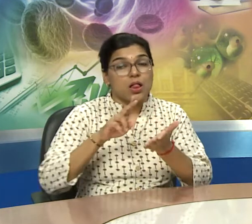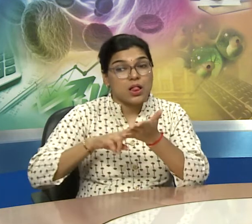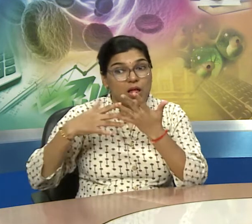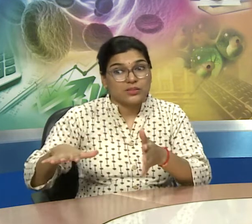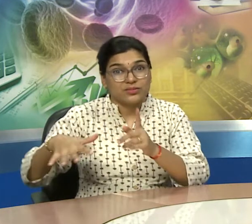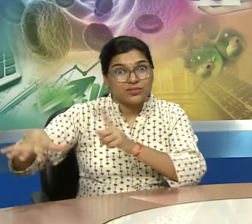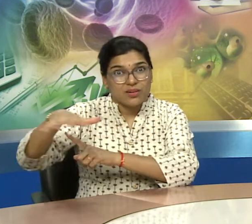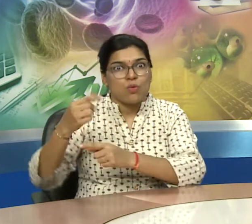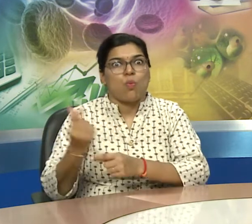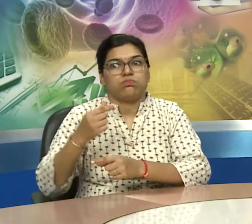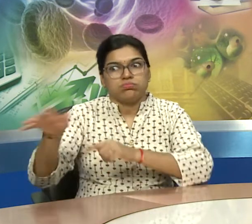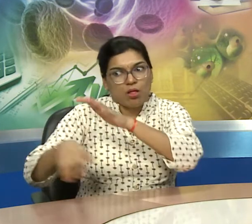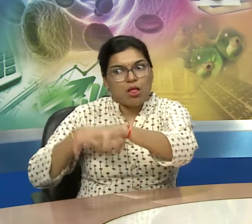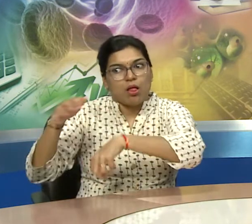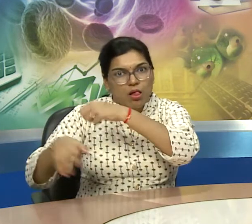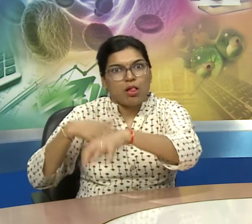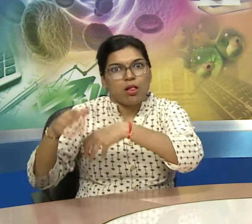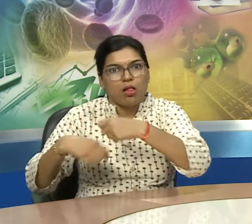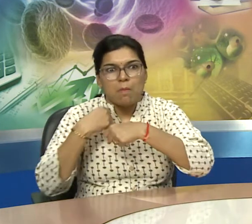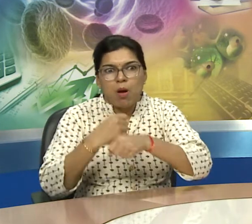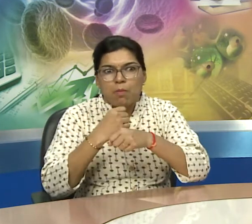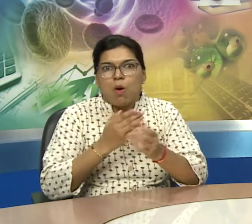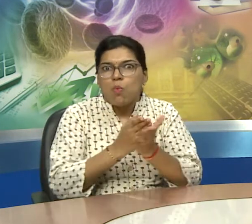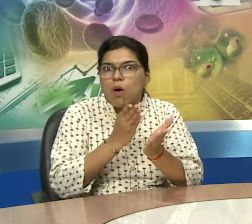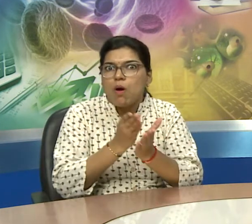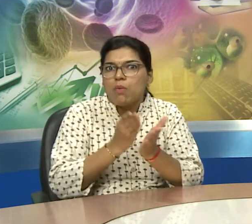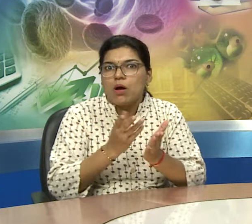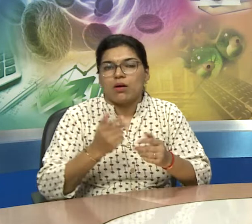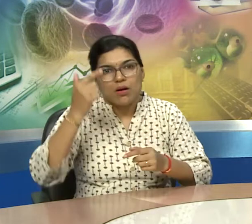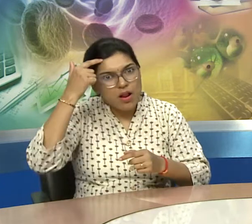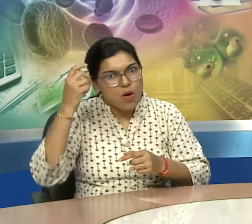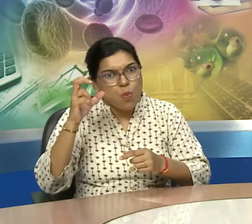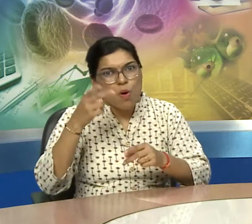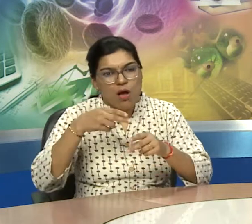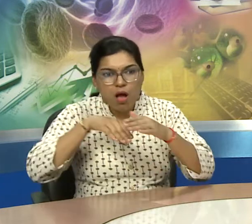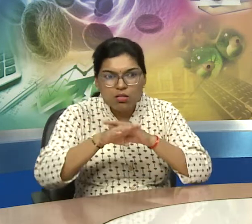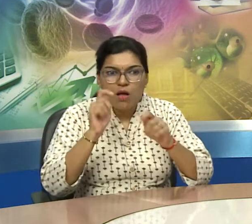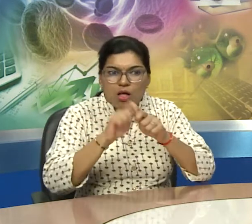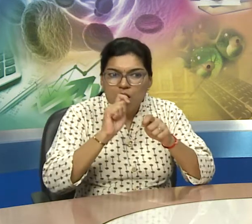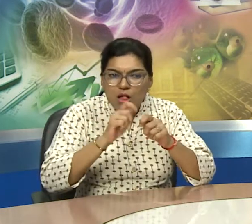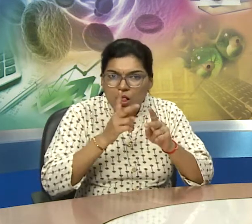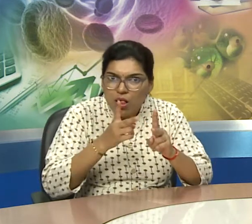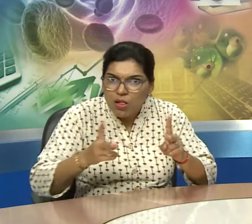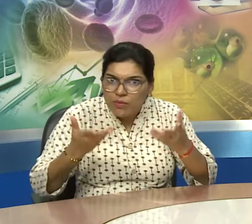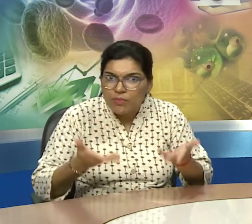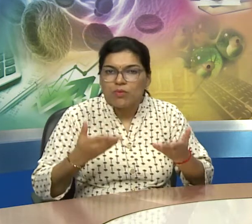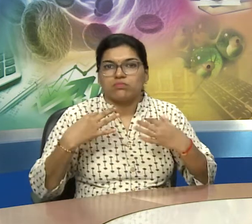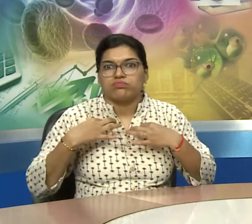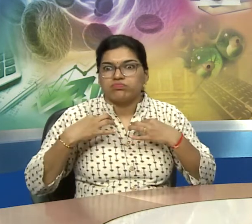increase. And all the natural resources now started depleting. So, as these